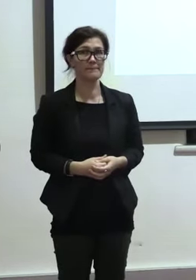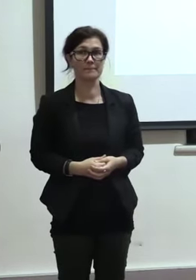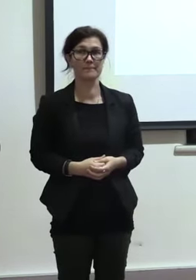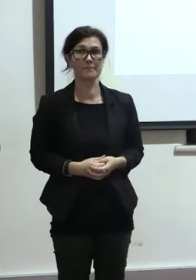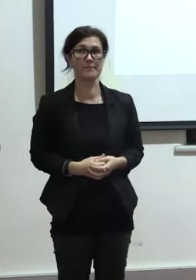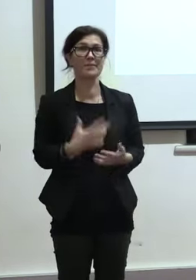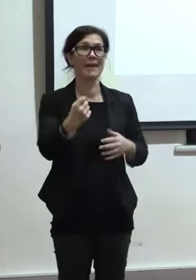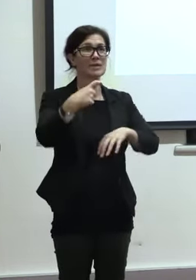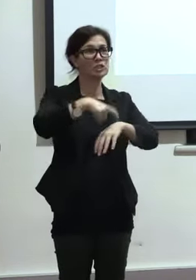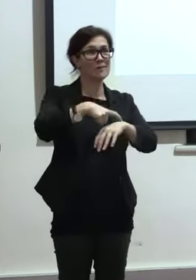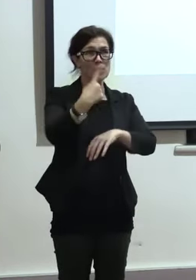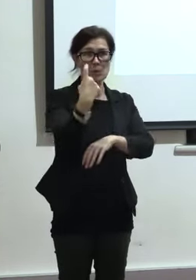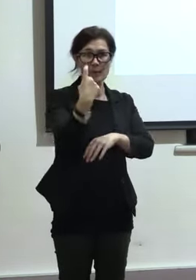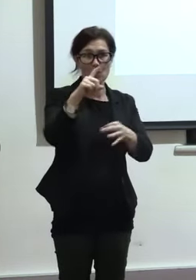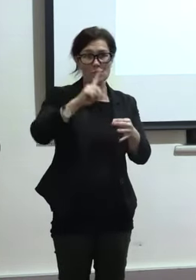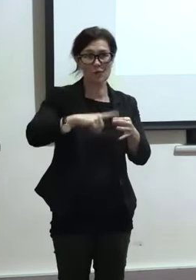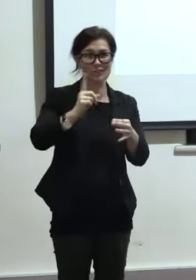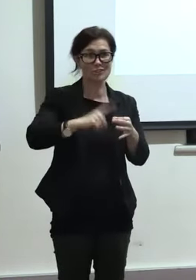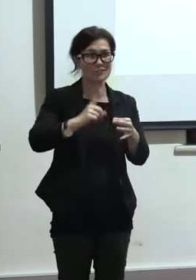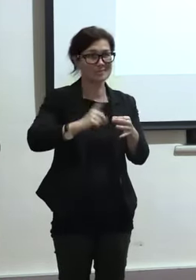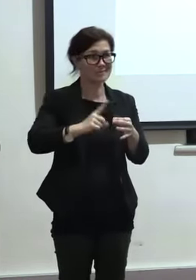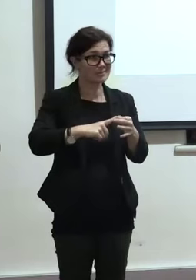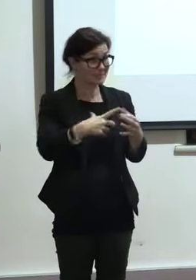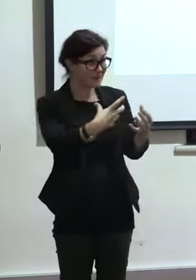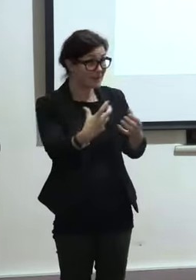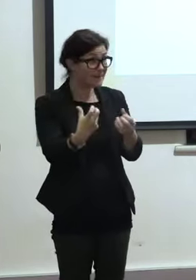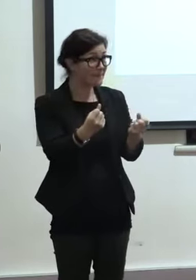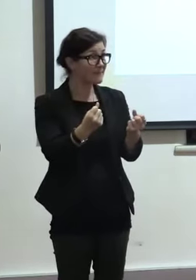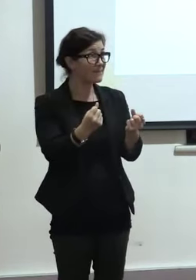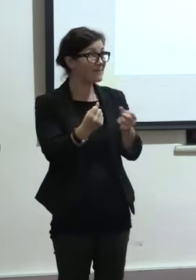We've got time for one last question. Any other questions?